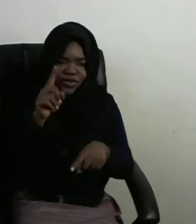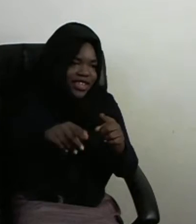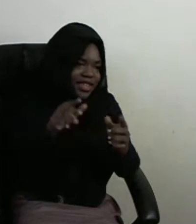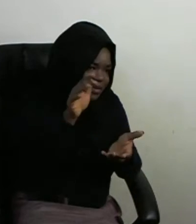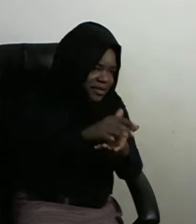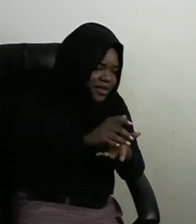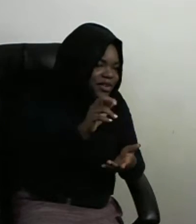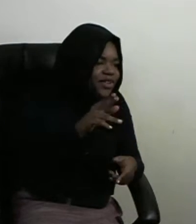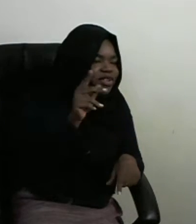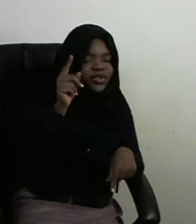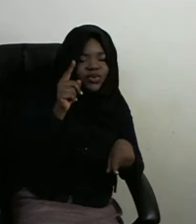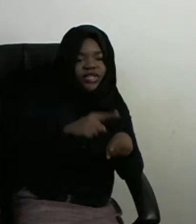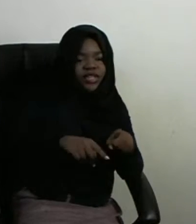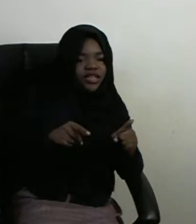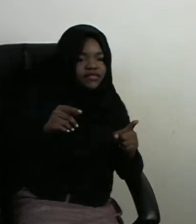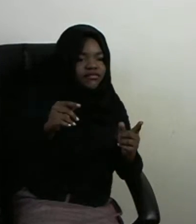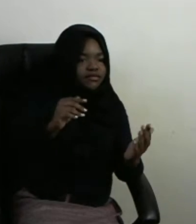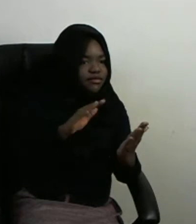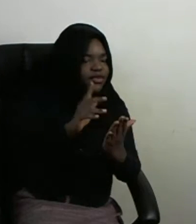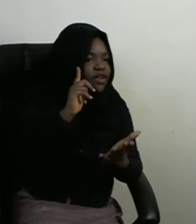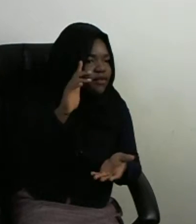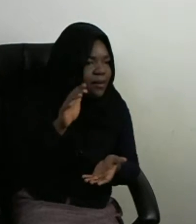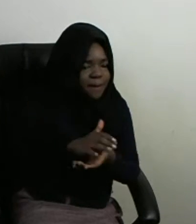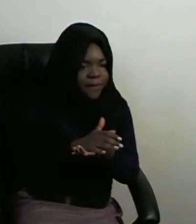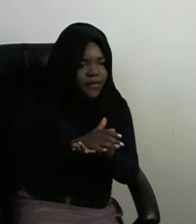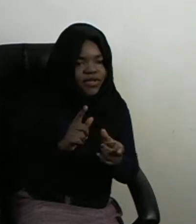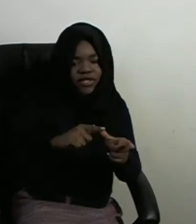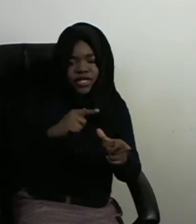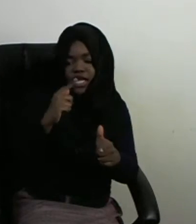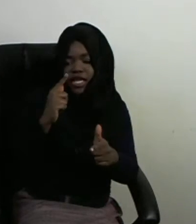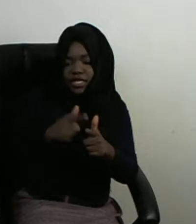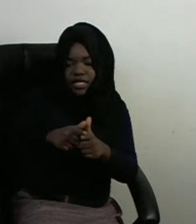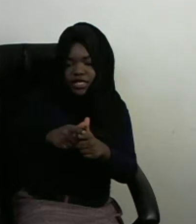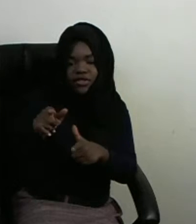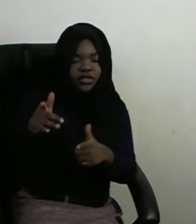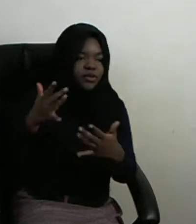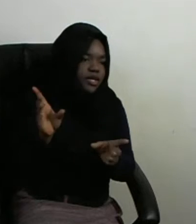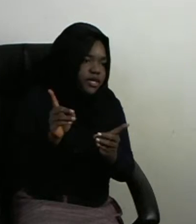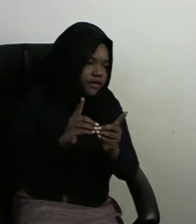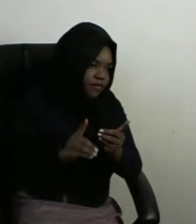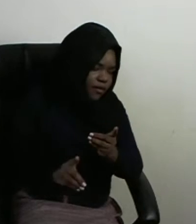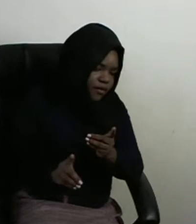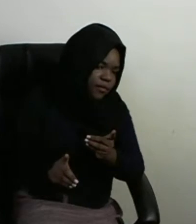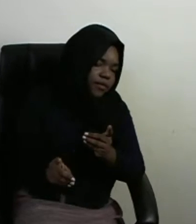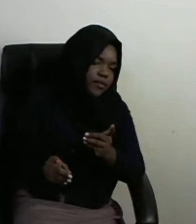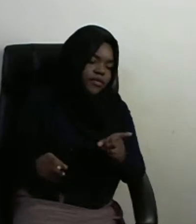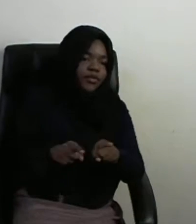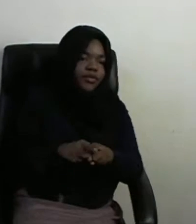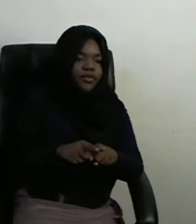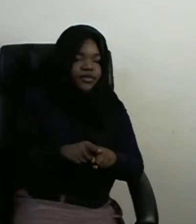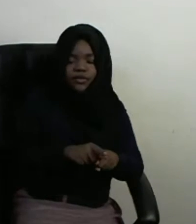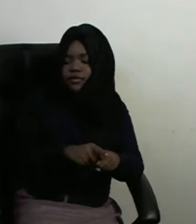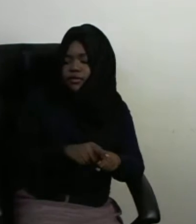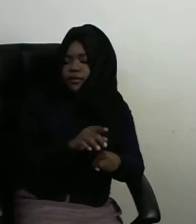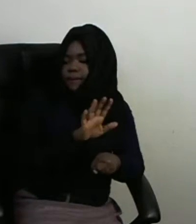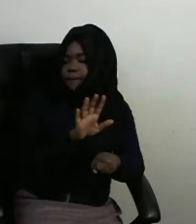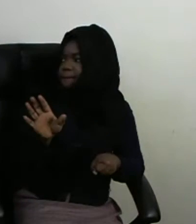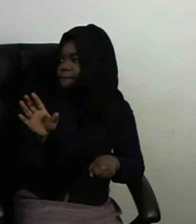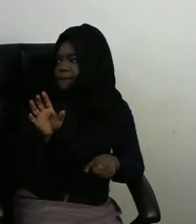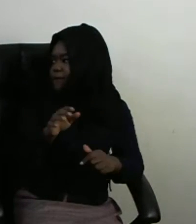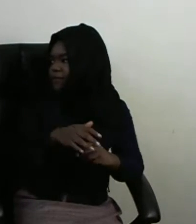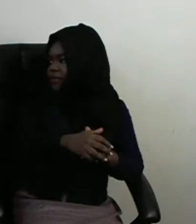marry her, you cannot approach her for marriage until she has been divorced and her iddah, you